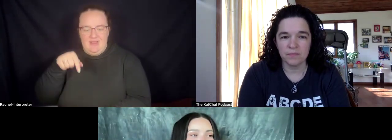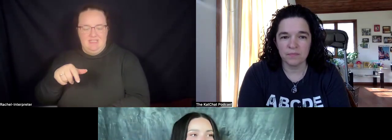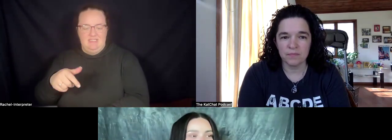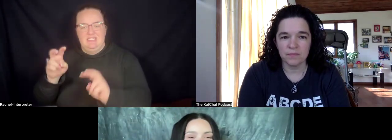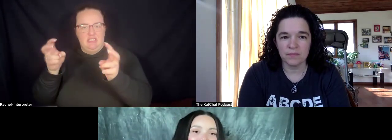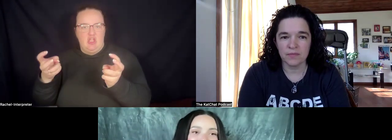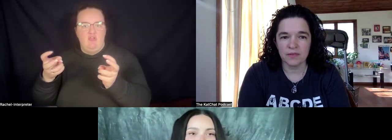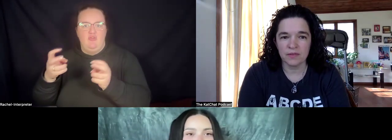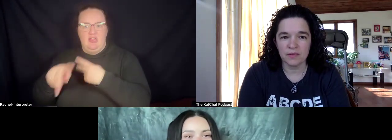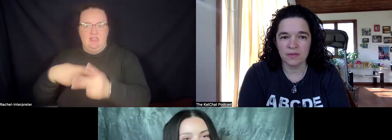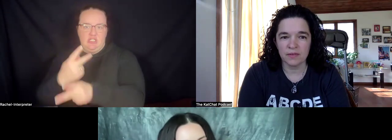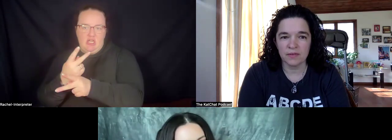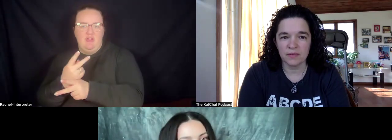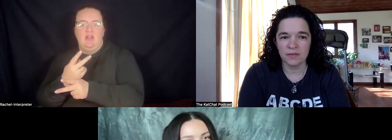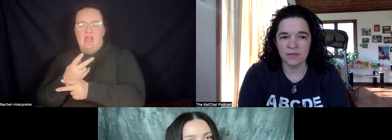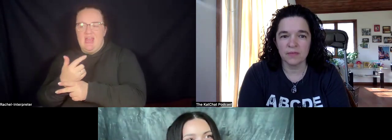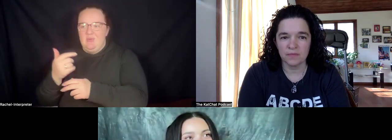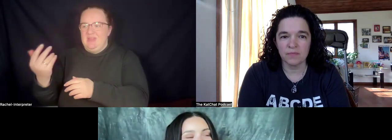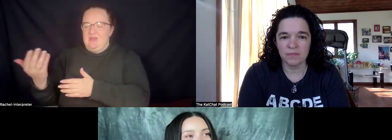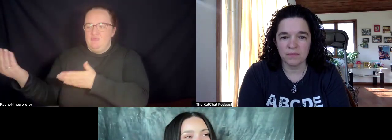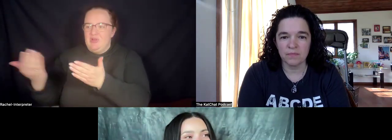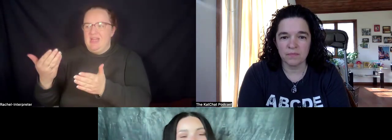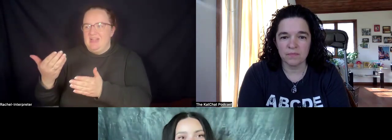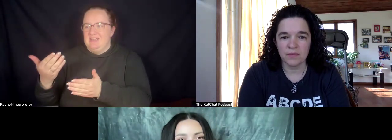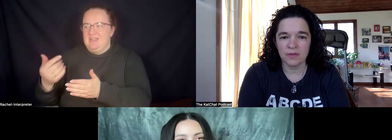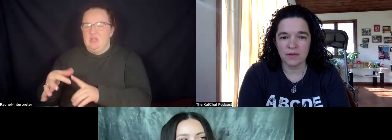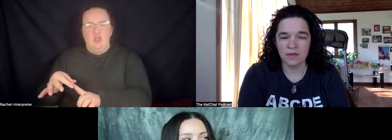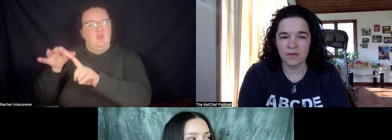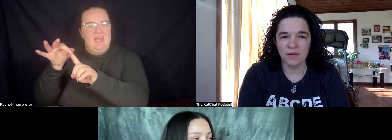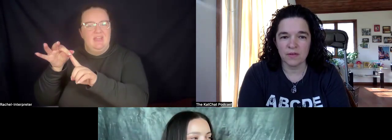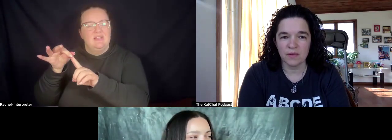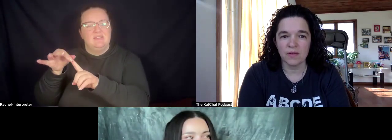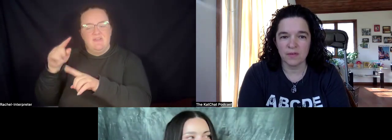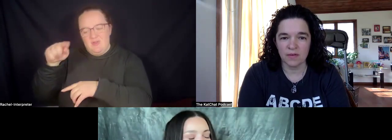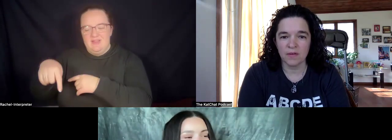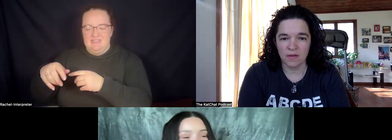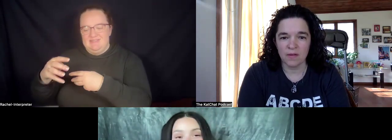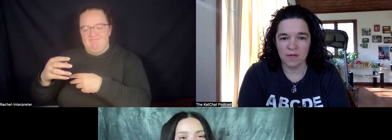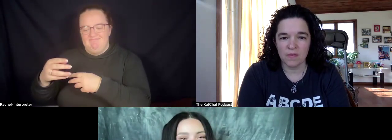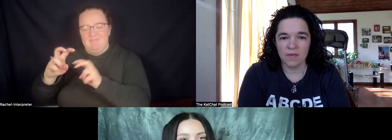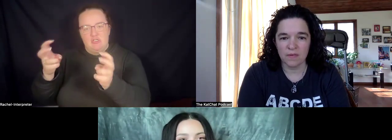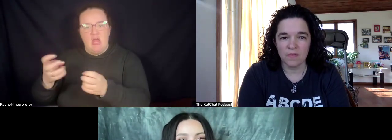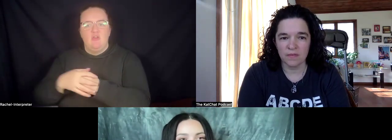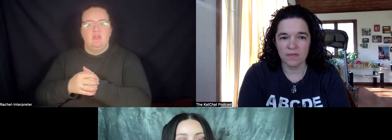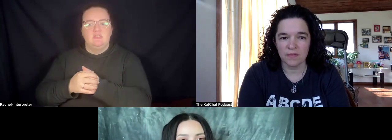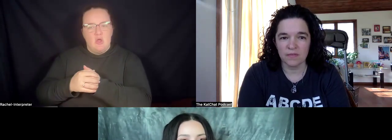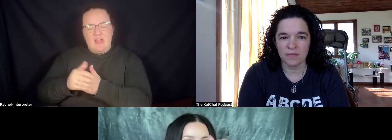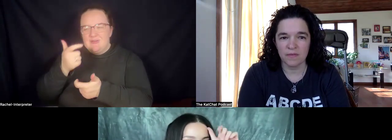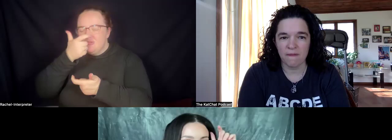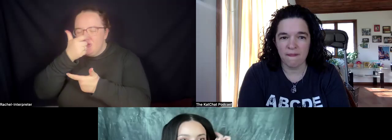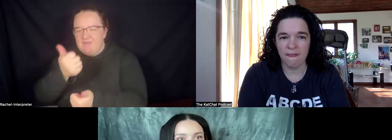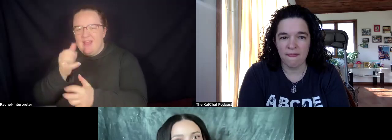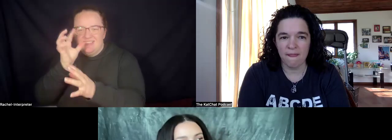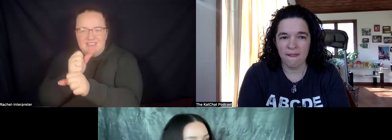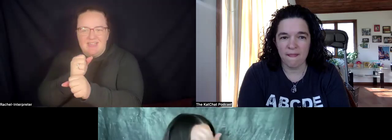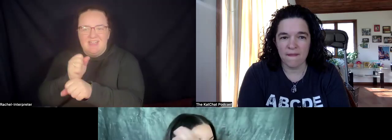we all bring these little flares and these nuances into the world. So it was fascinating working and